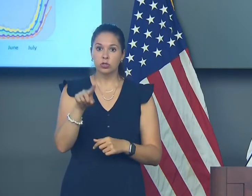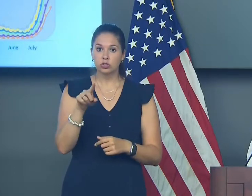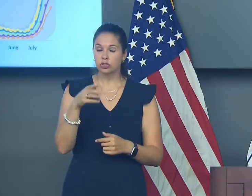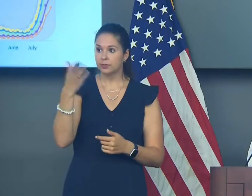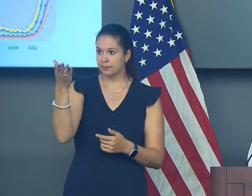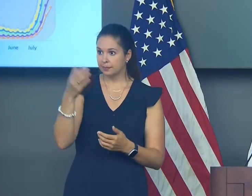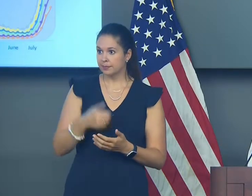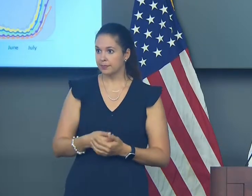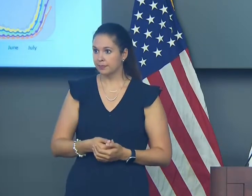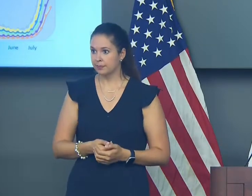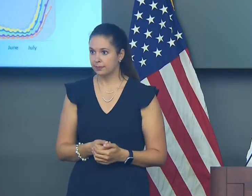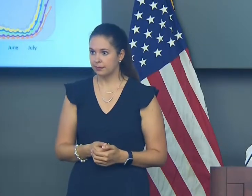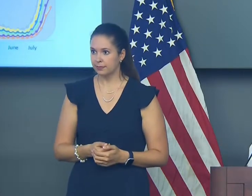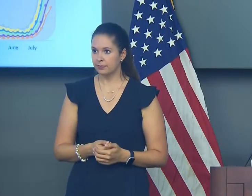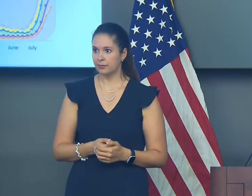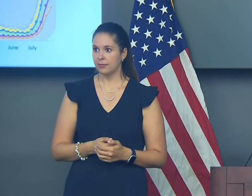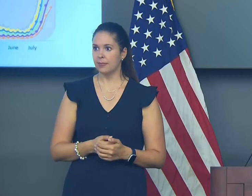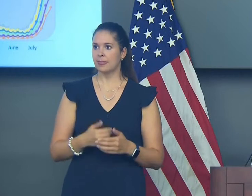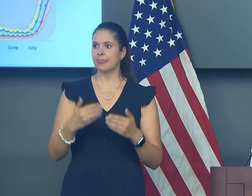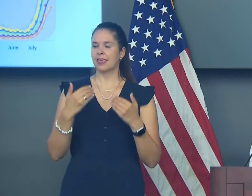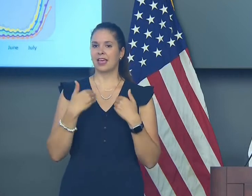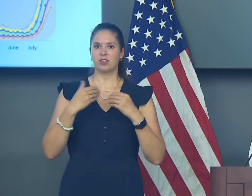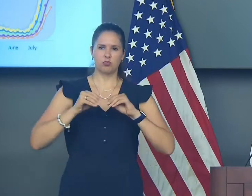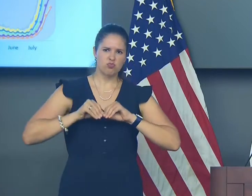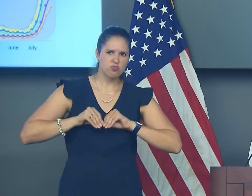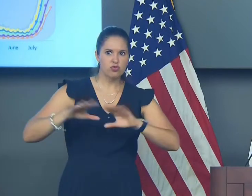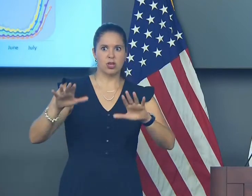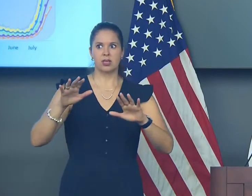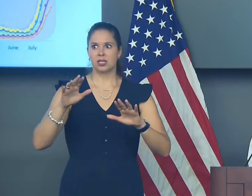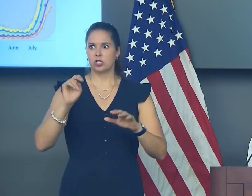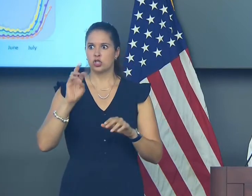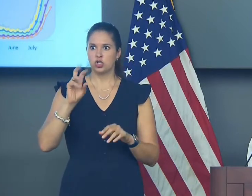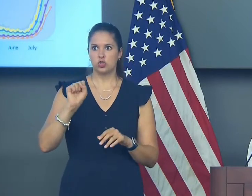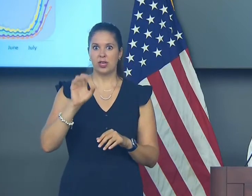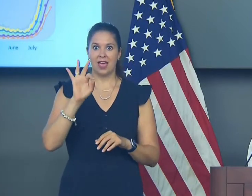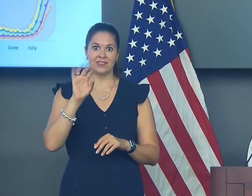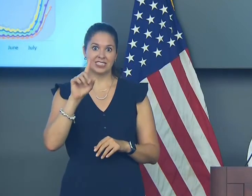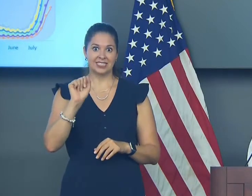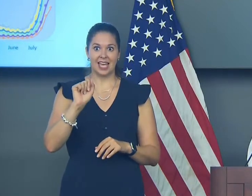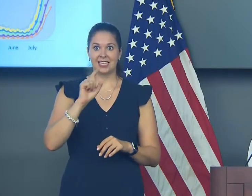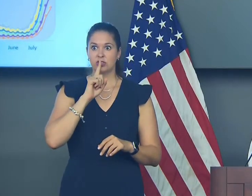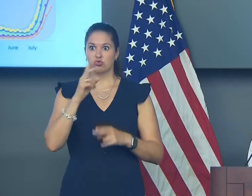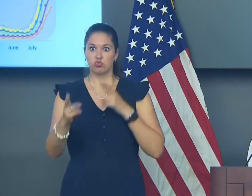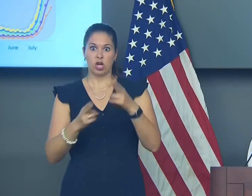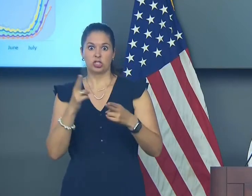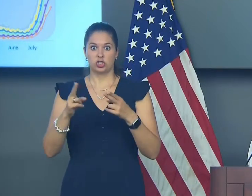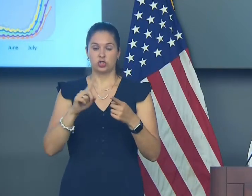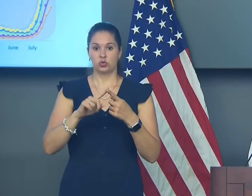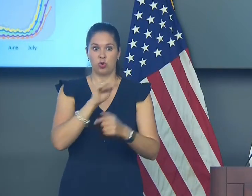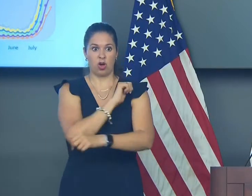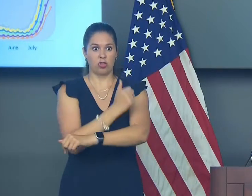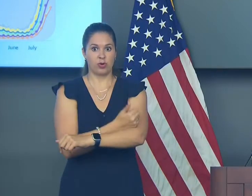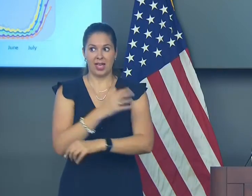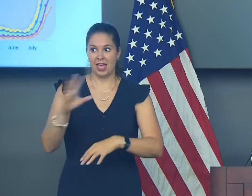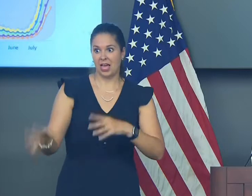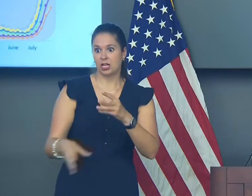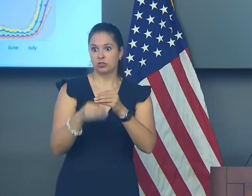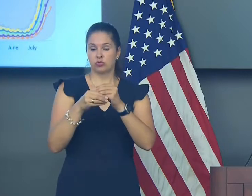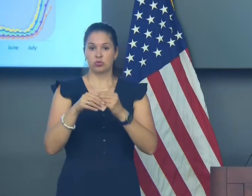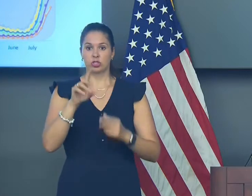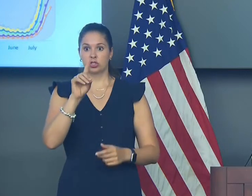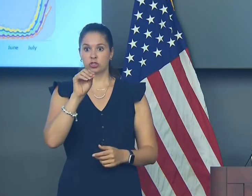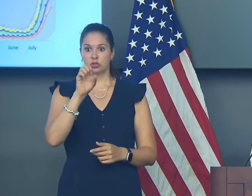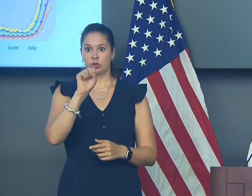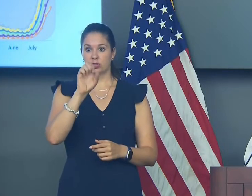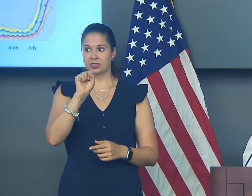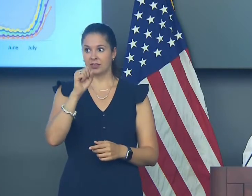Yes, sir. There's breaking news that the FDA is rushing to authorize extra doses of the coronavirus